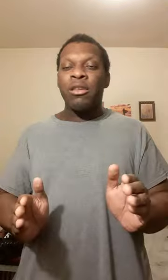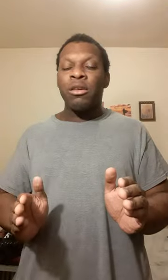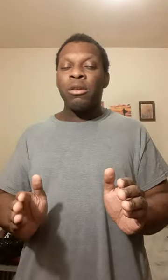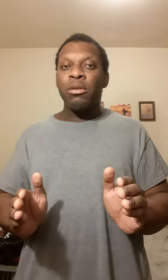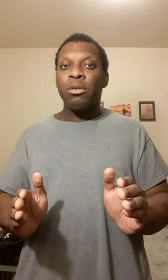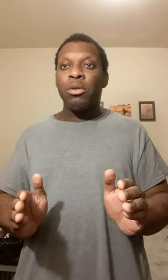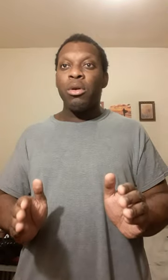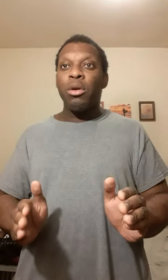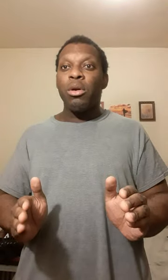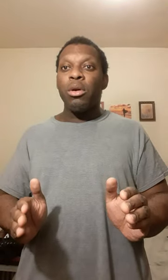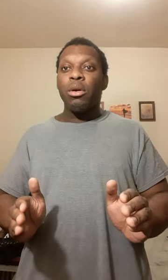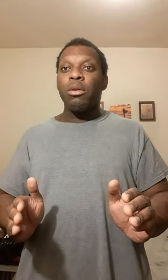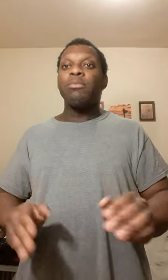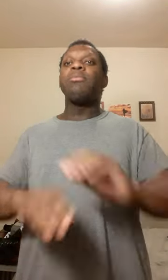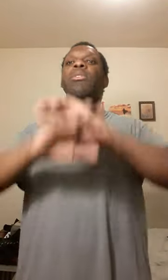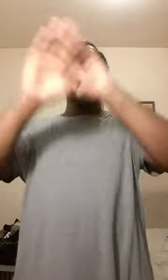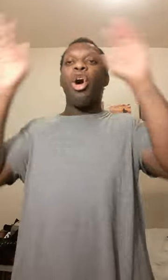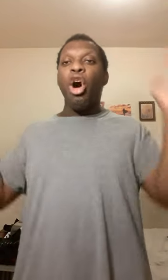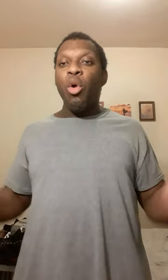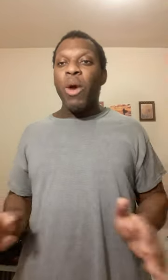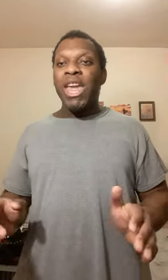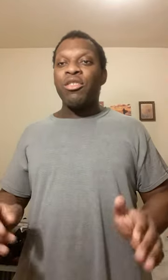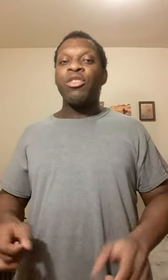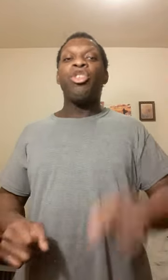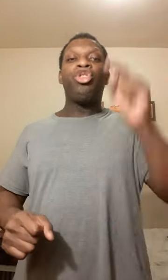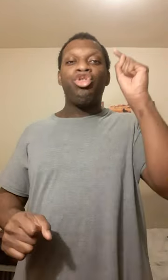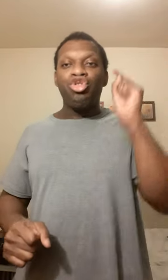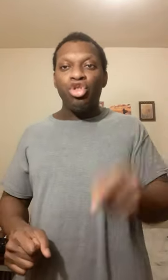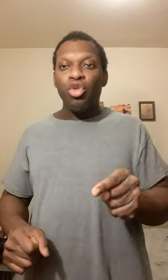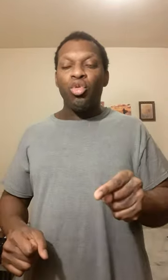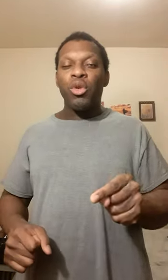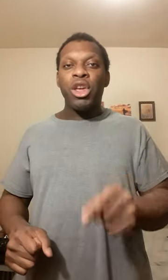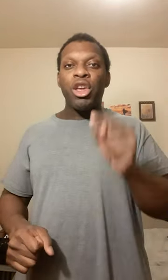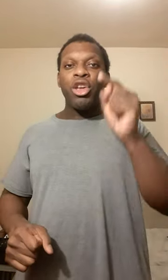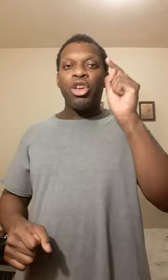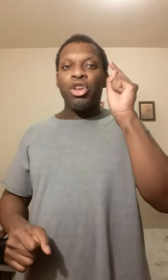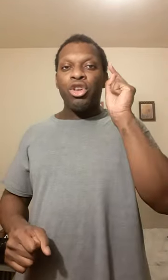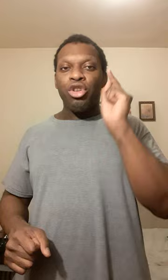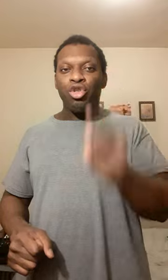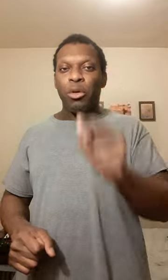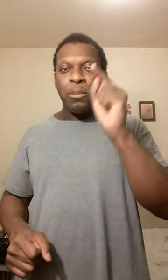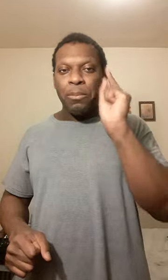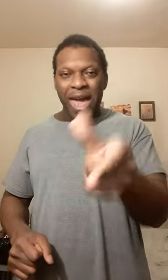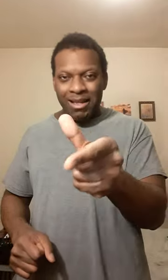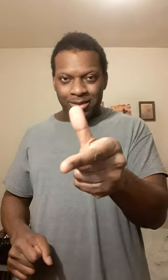always do your best.